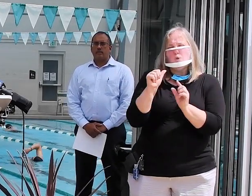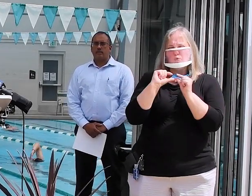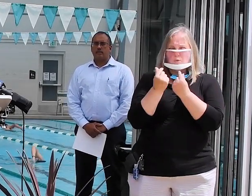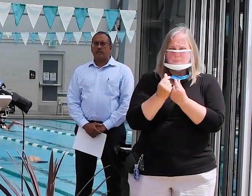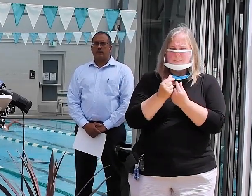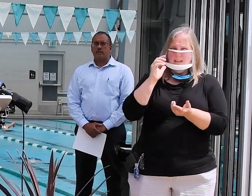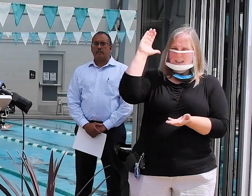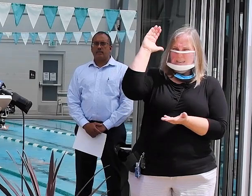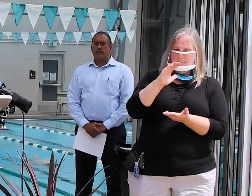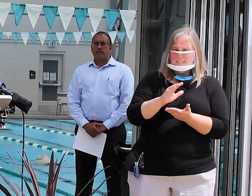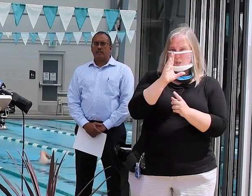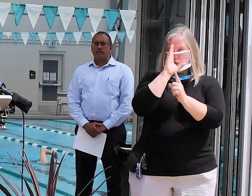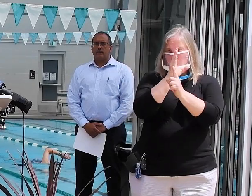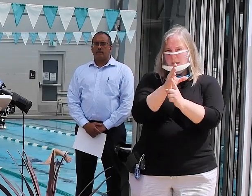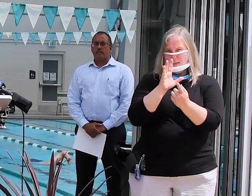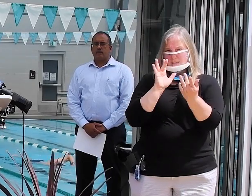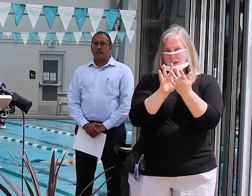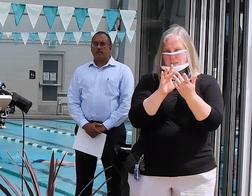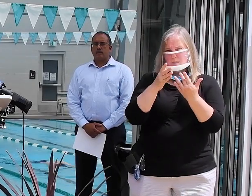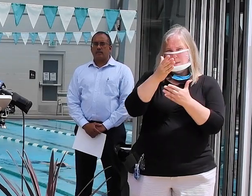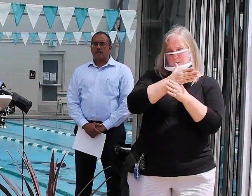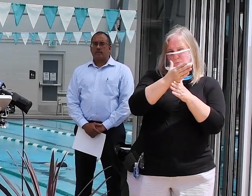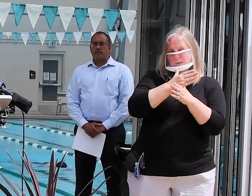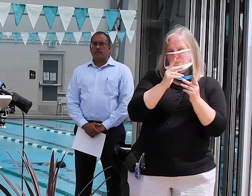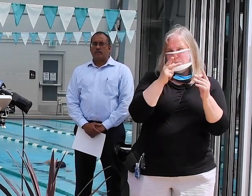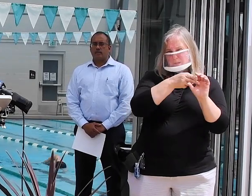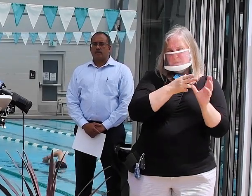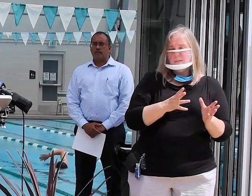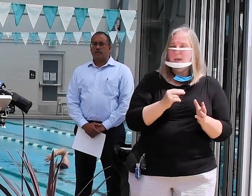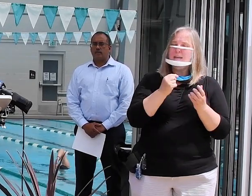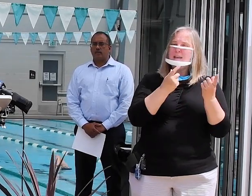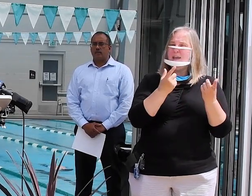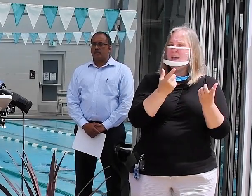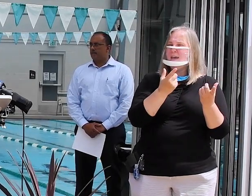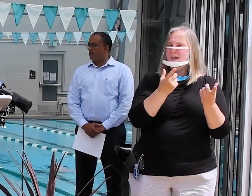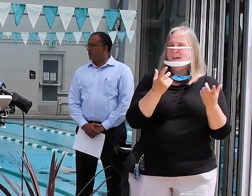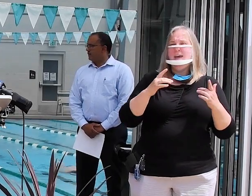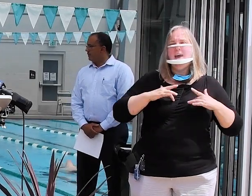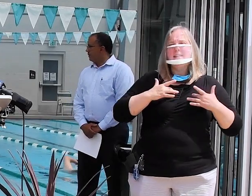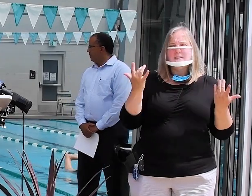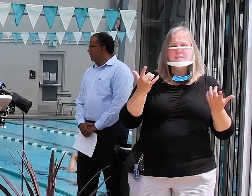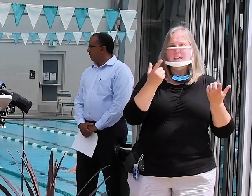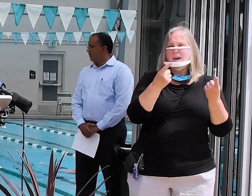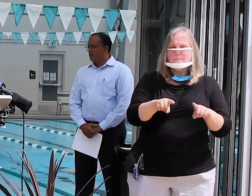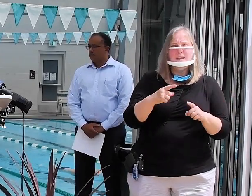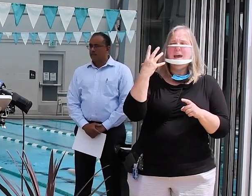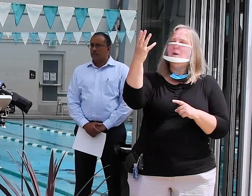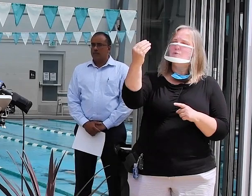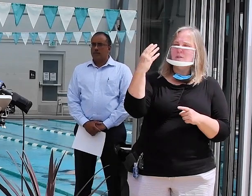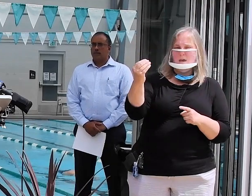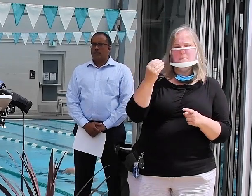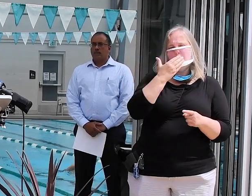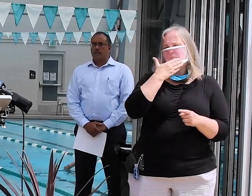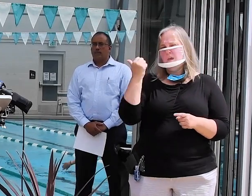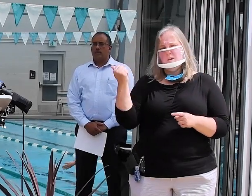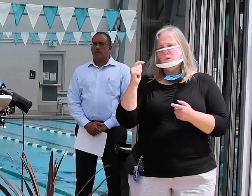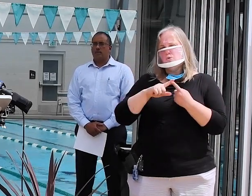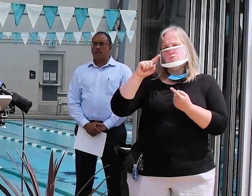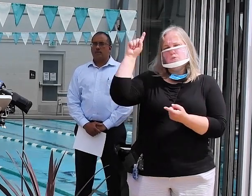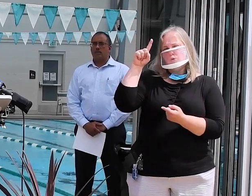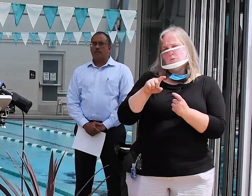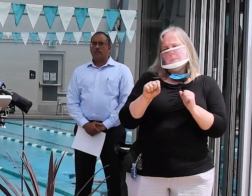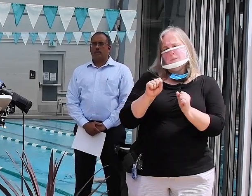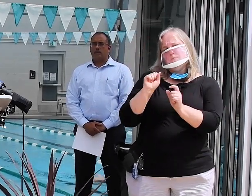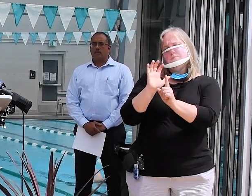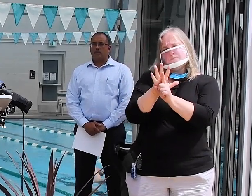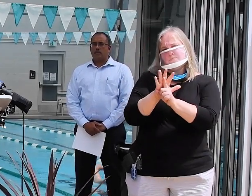contact among participants, and activities taking place outdoors to reduce the possible risk of